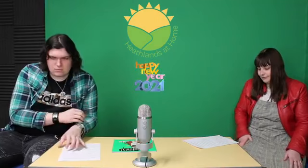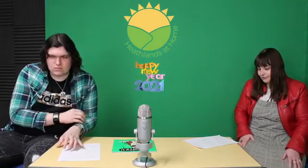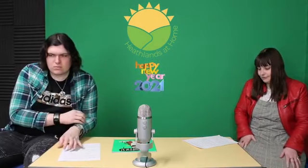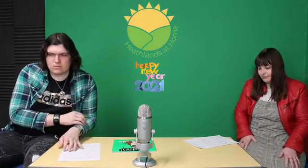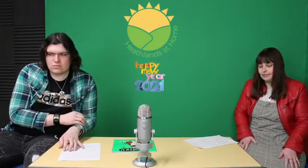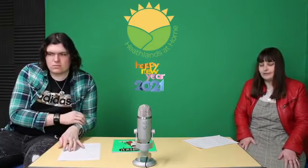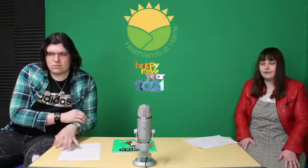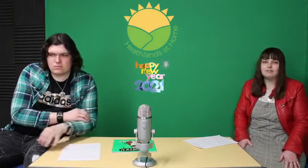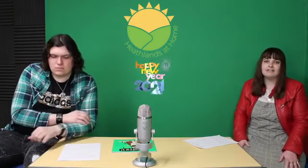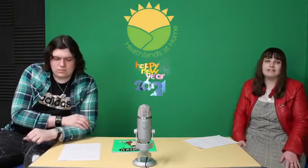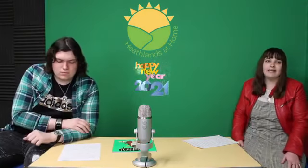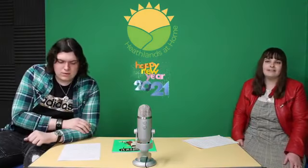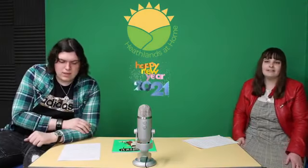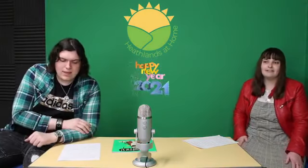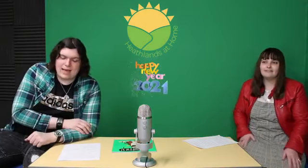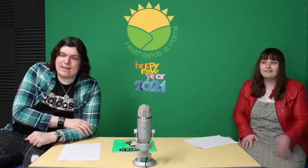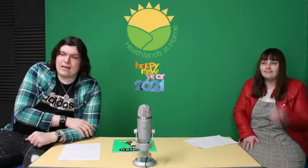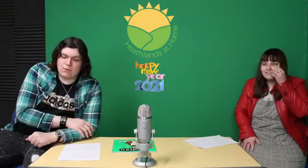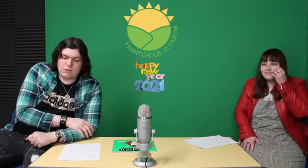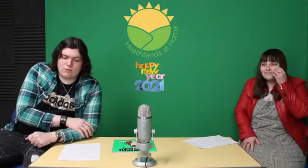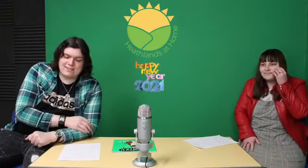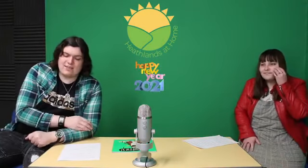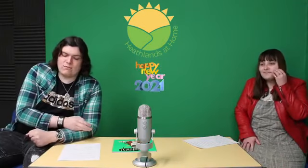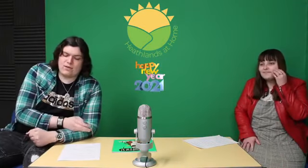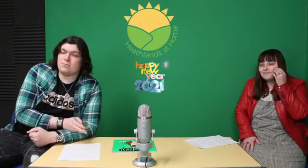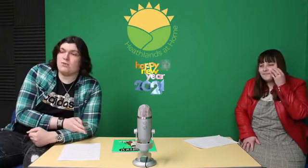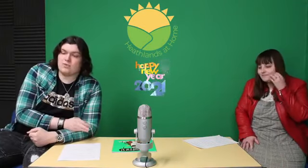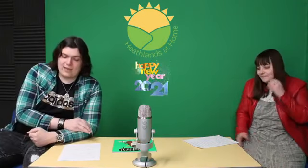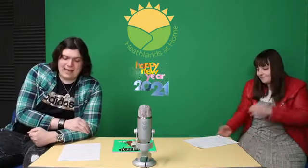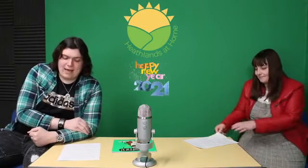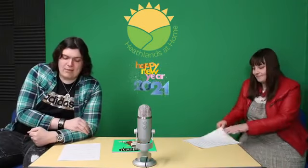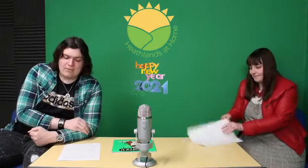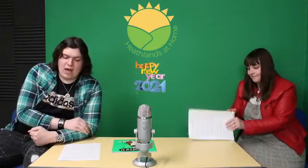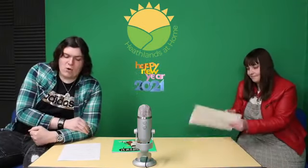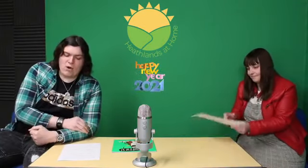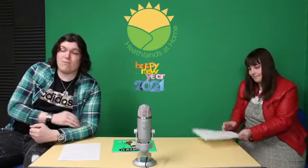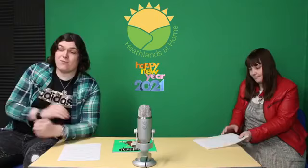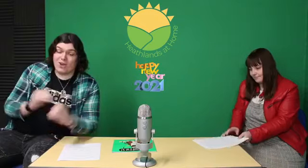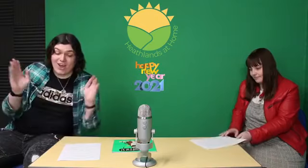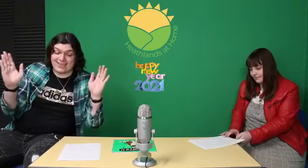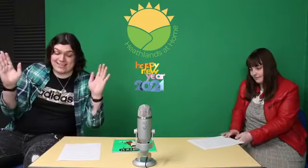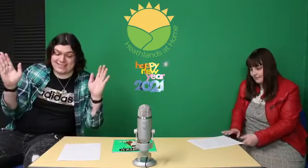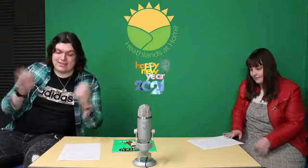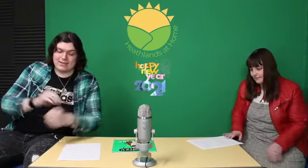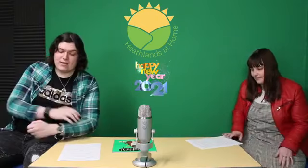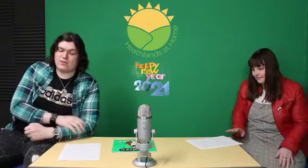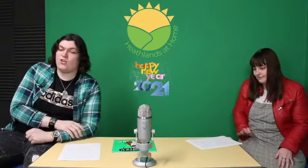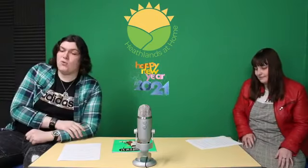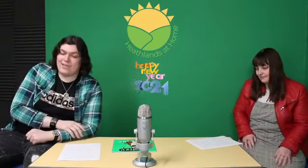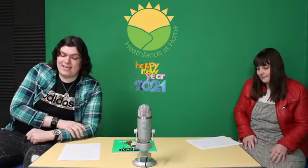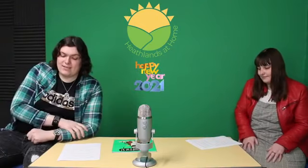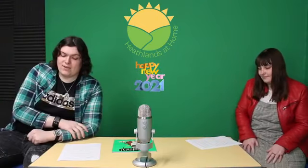social cookery chat. And at 4:30 on Facebook, we have our first Tony and